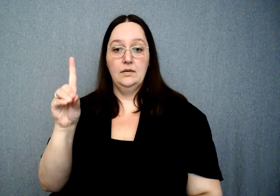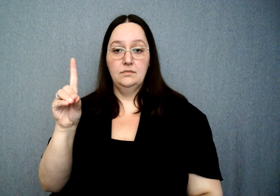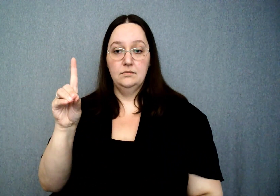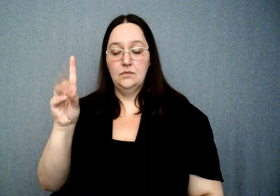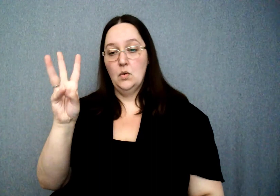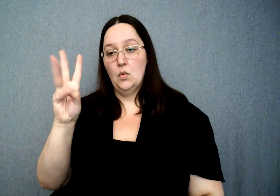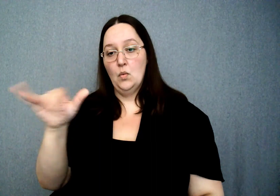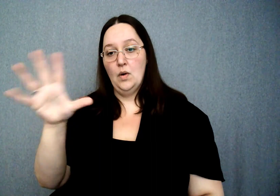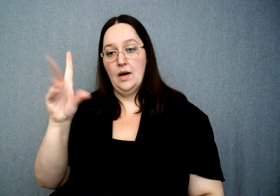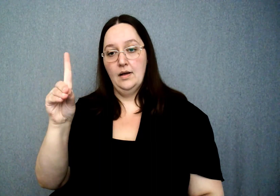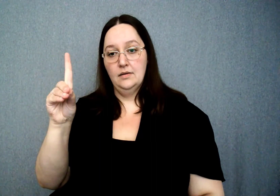Wild.